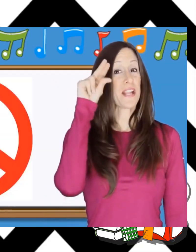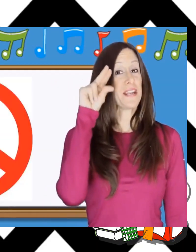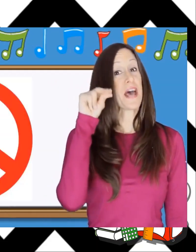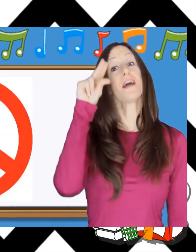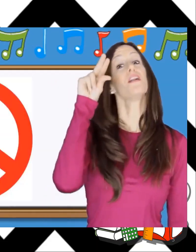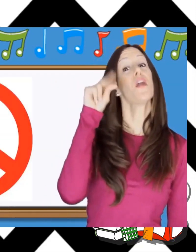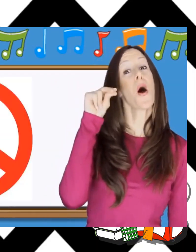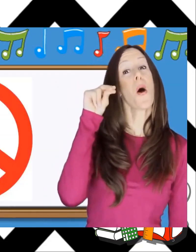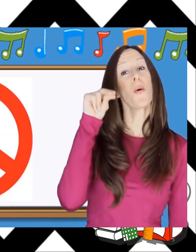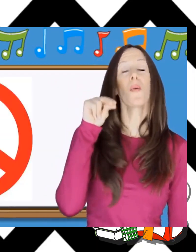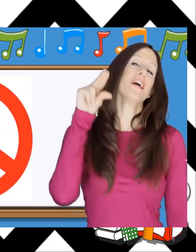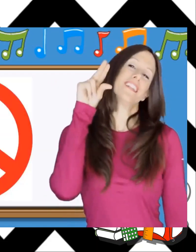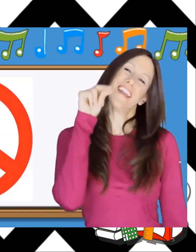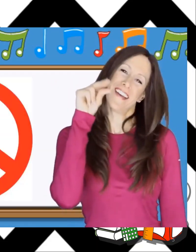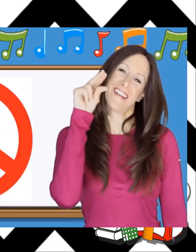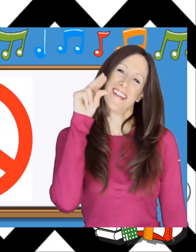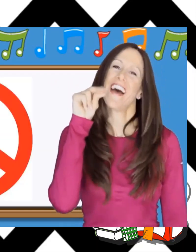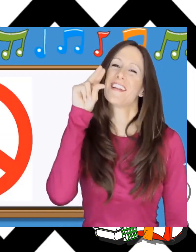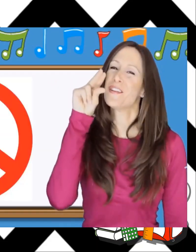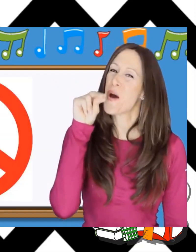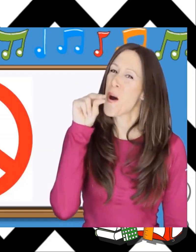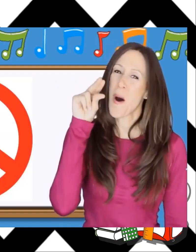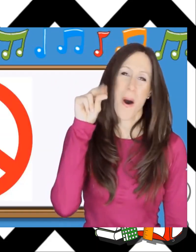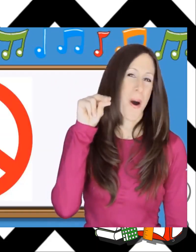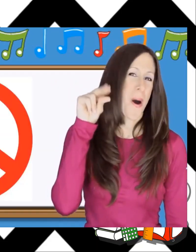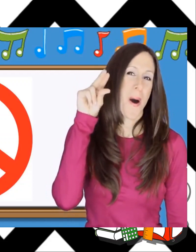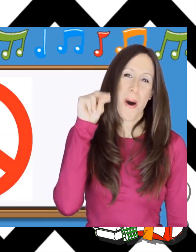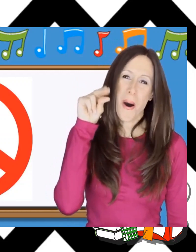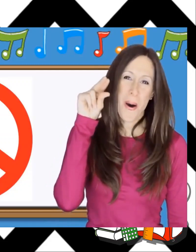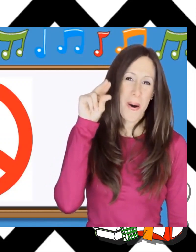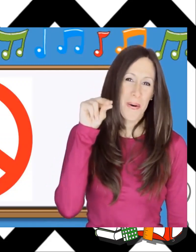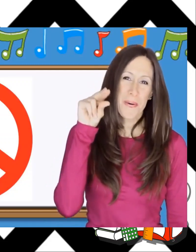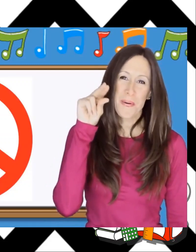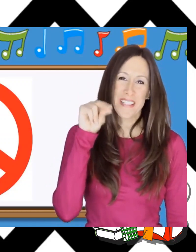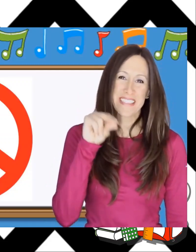for no, no.